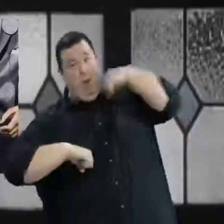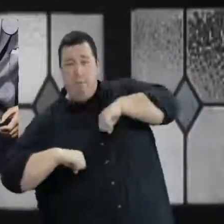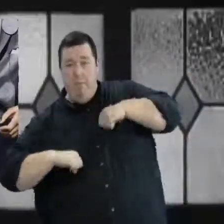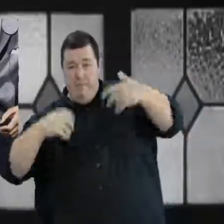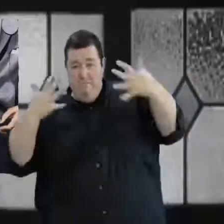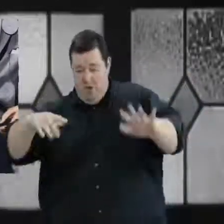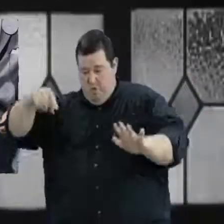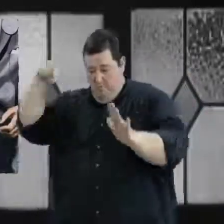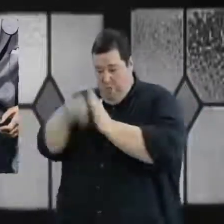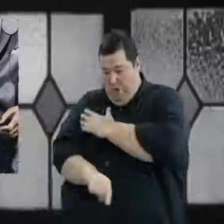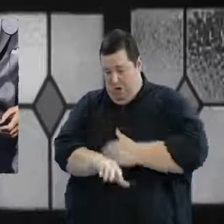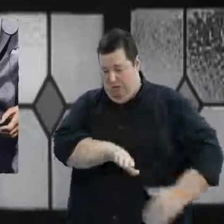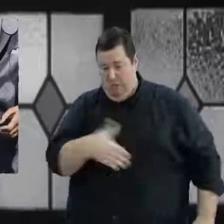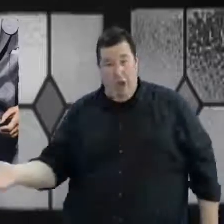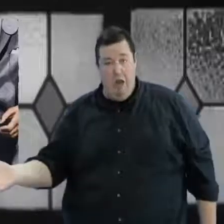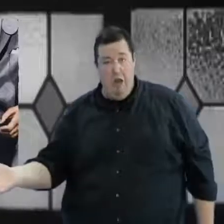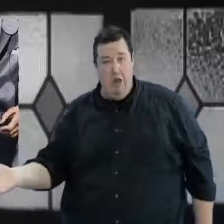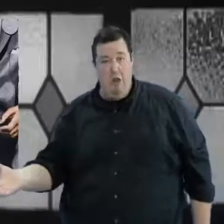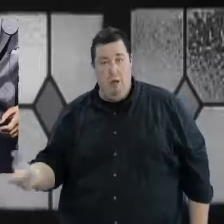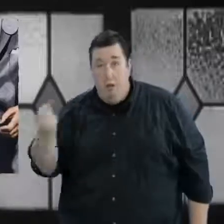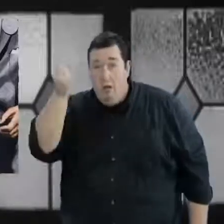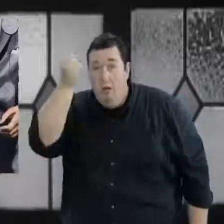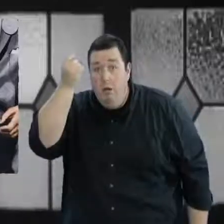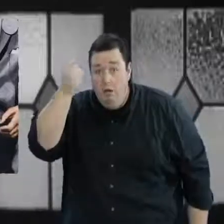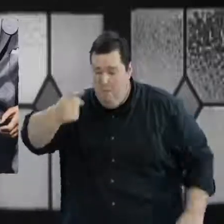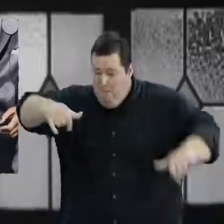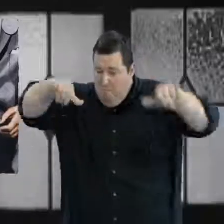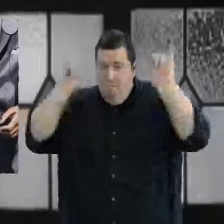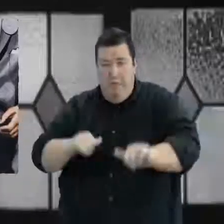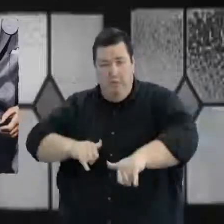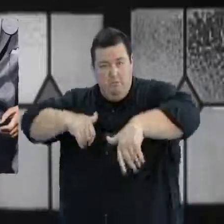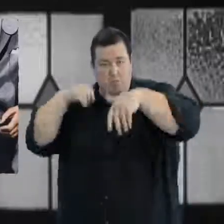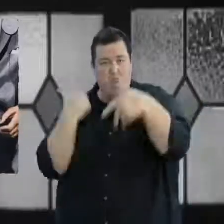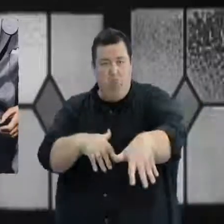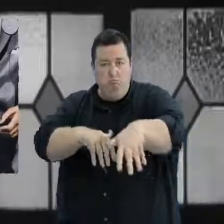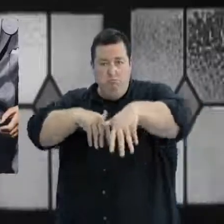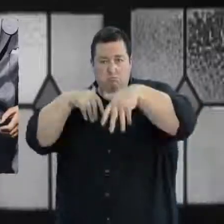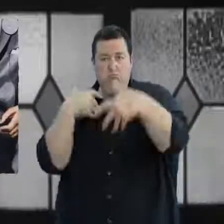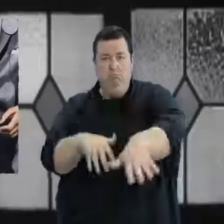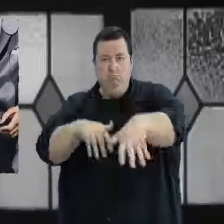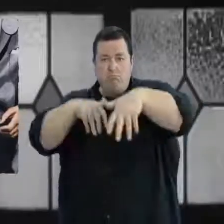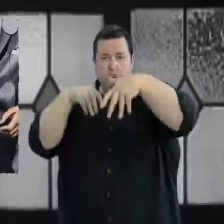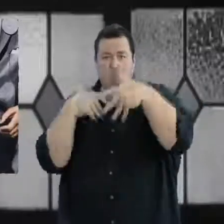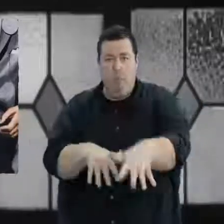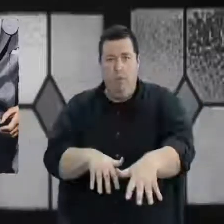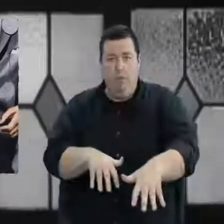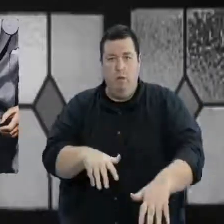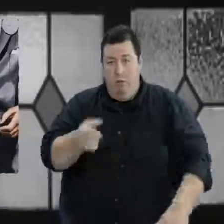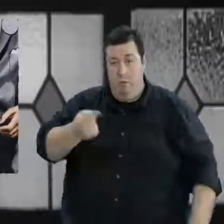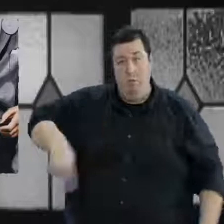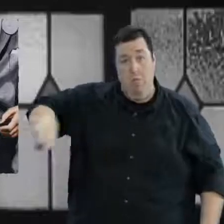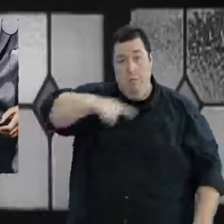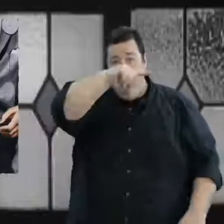They were jailed and beaten and murdered, but they kept on marching.